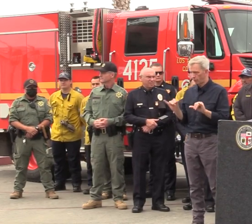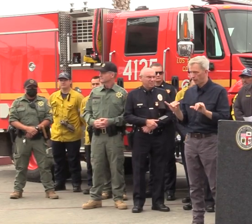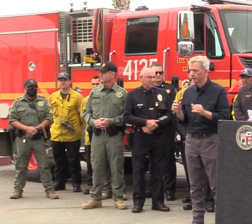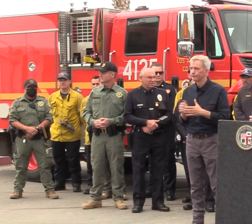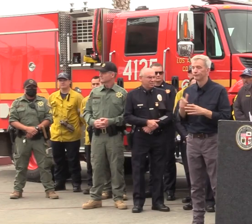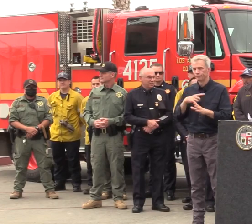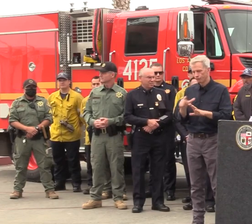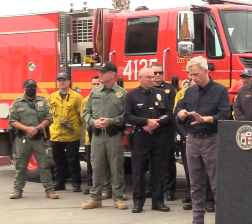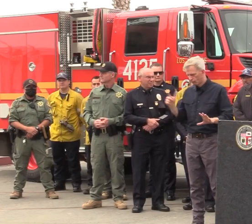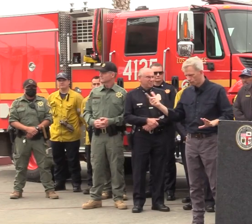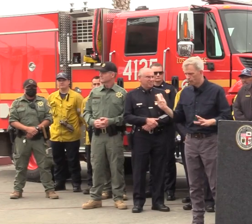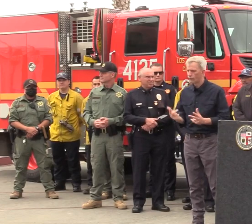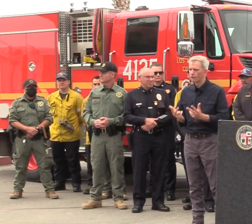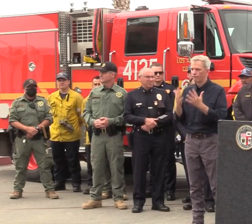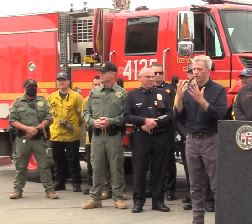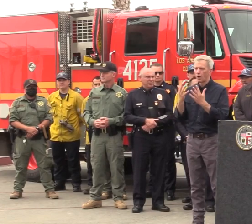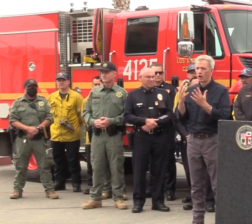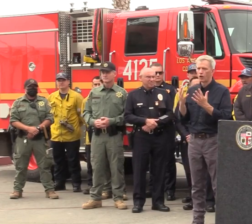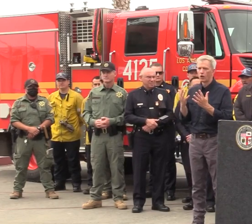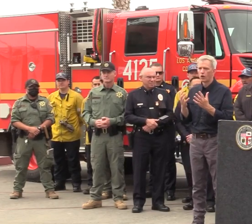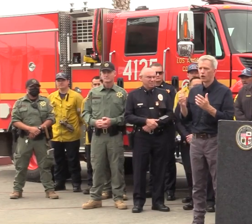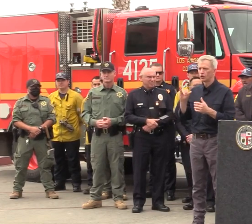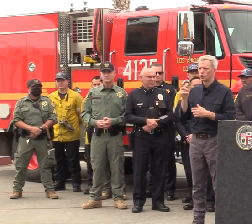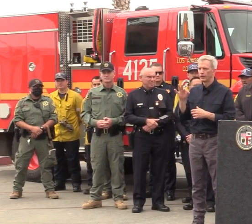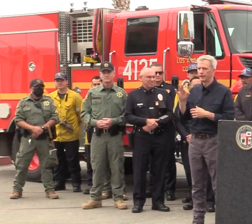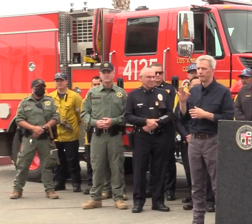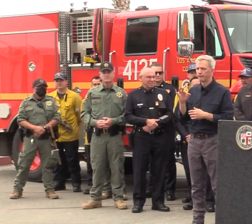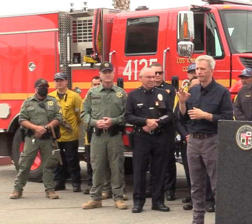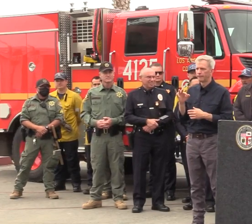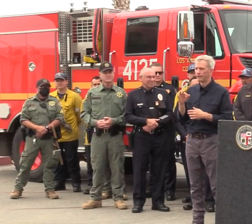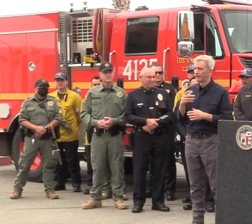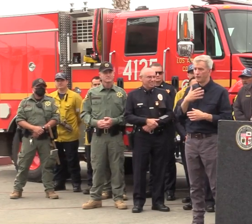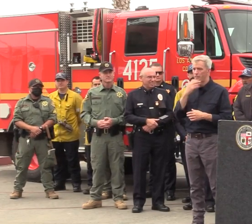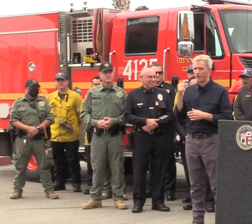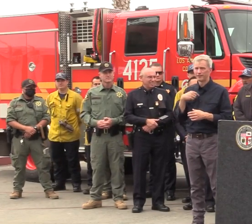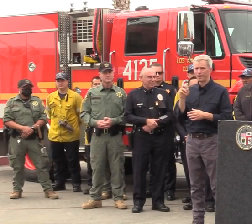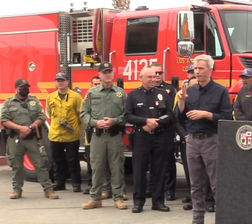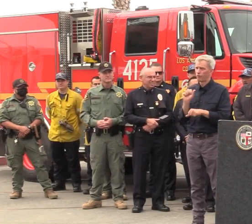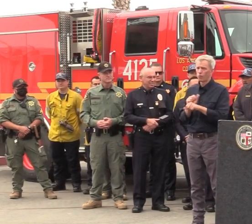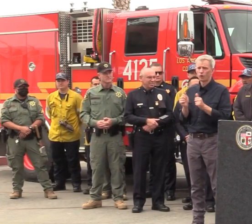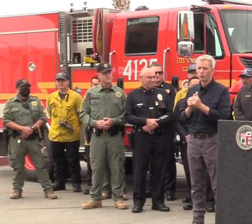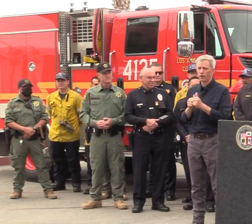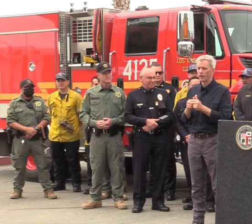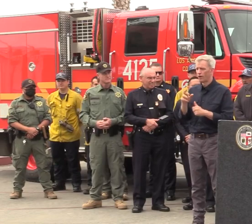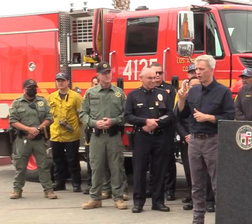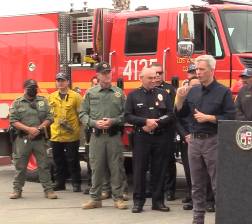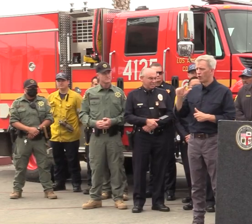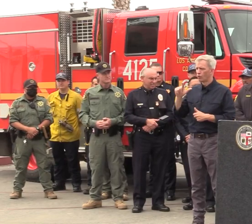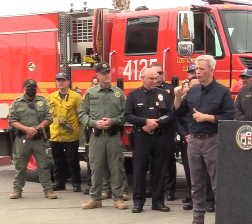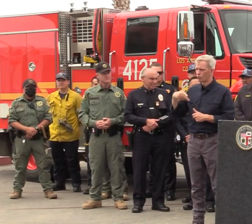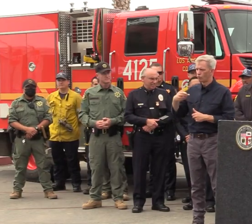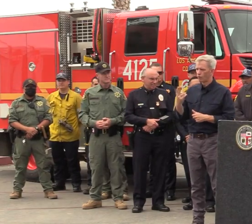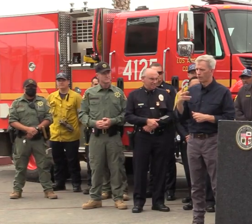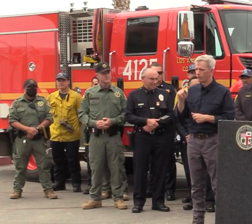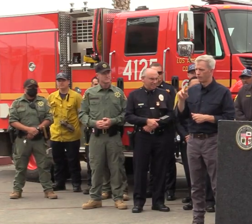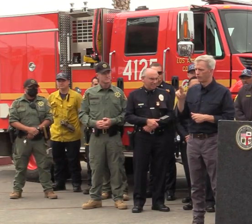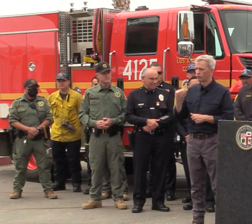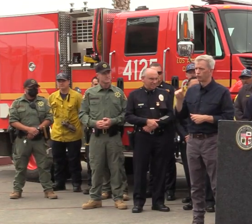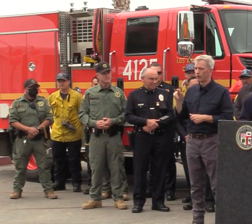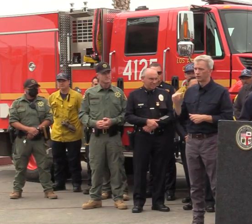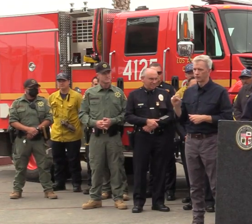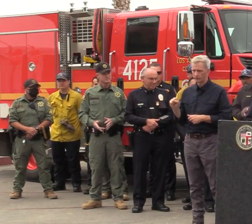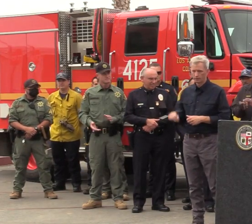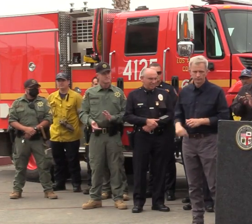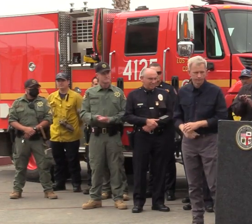over to the finest fire chief I've ever worked with and the man who leads this incredibly brave department. Please welcome our Los Angeles City Fire Chief, Ralph Torreses.